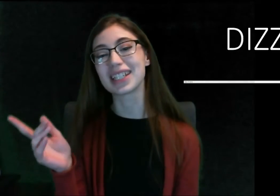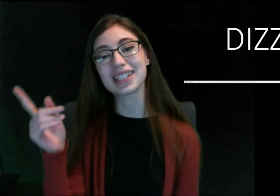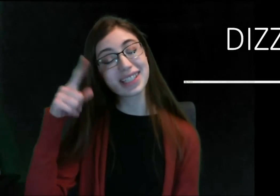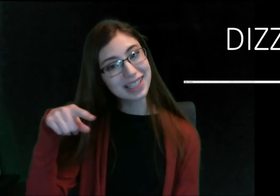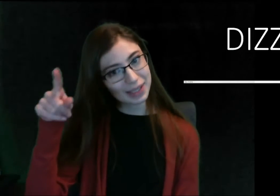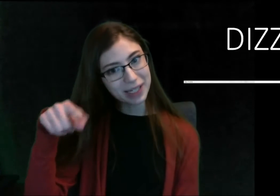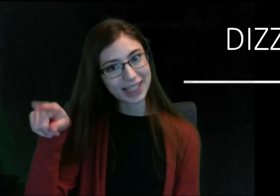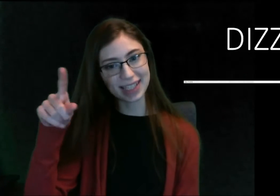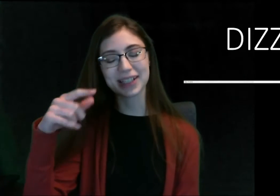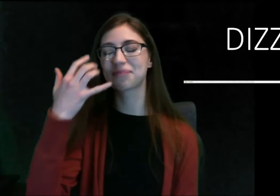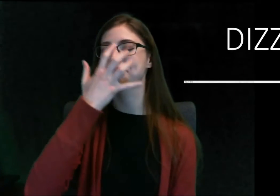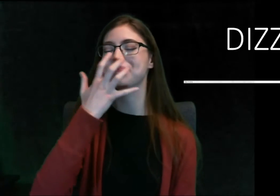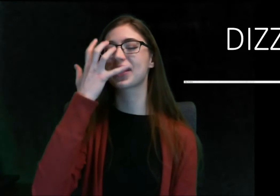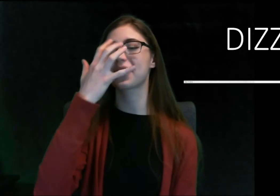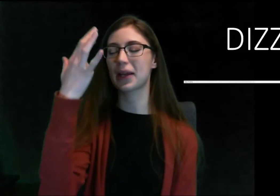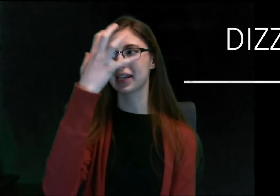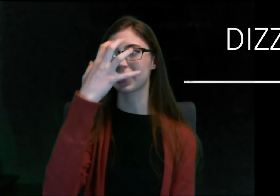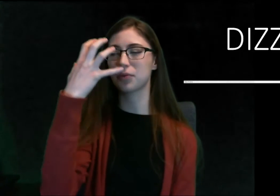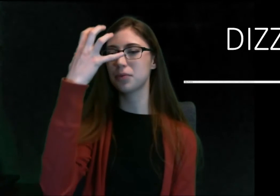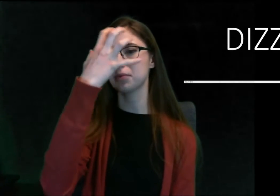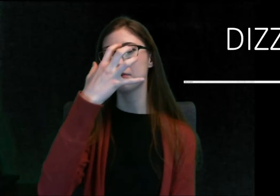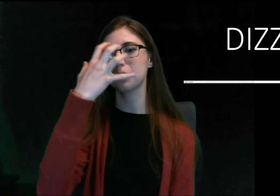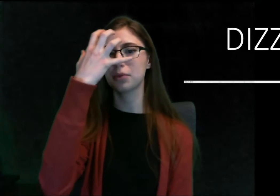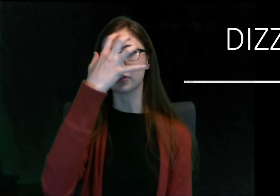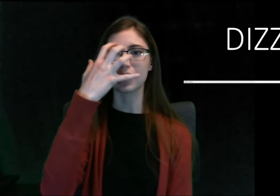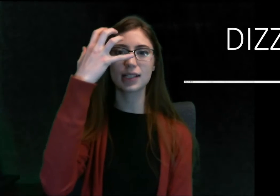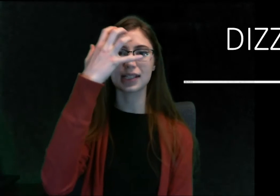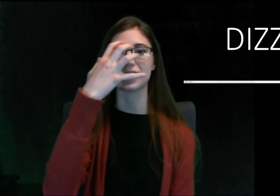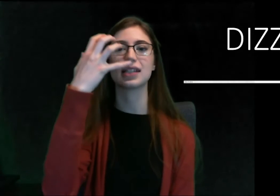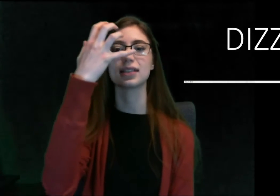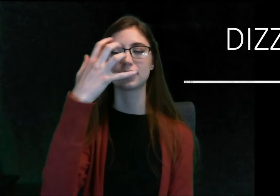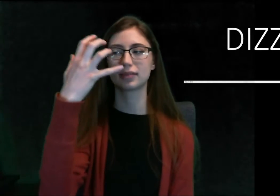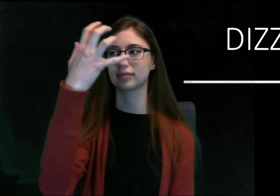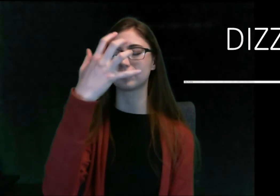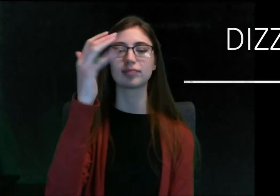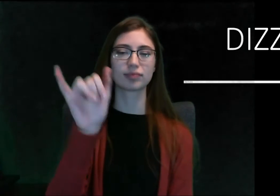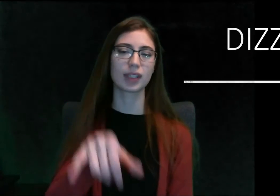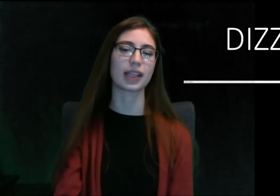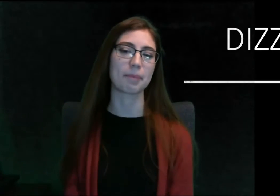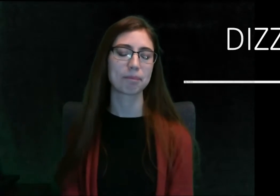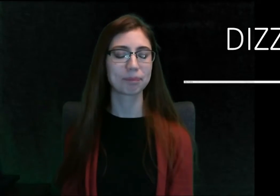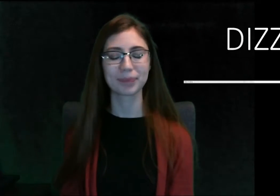hypnotist spinning thing. You know, that kind of like, ooh, you're getting dizzy. Like that.